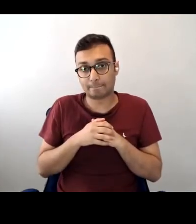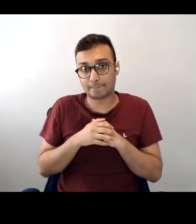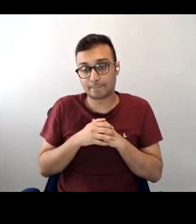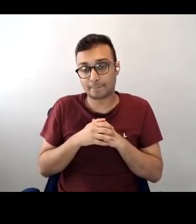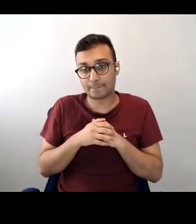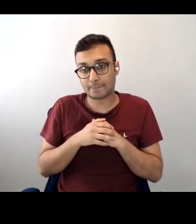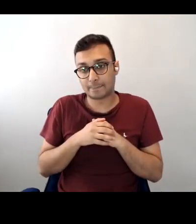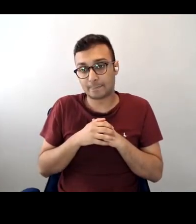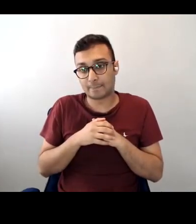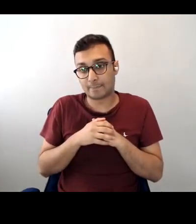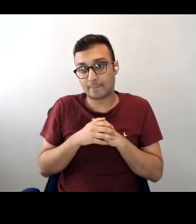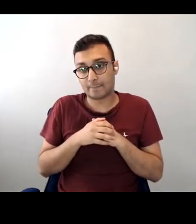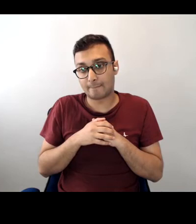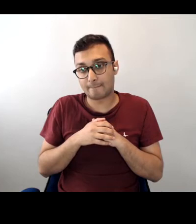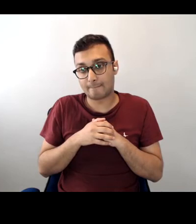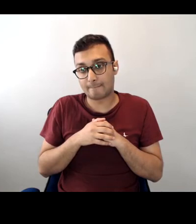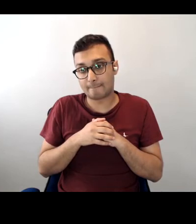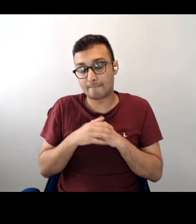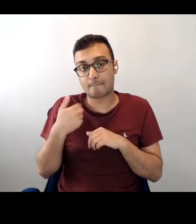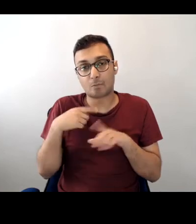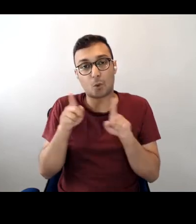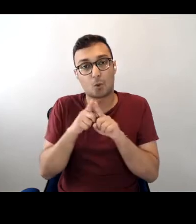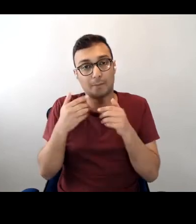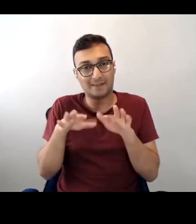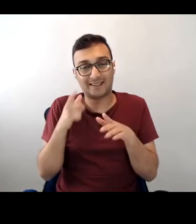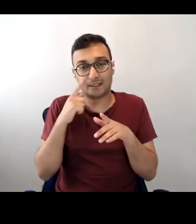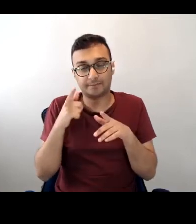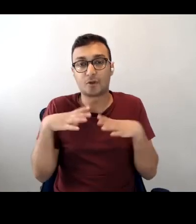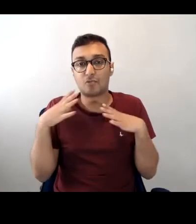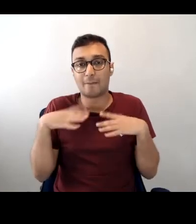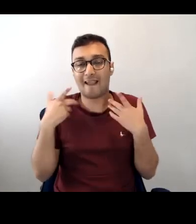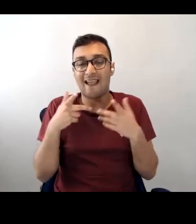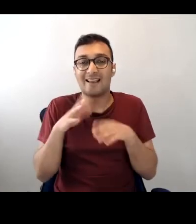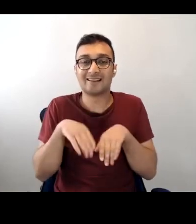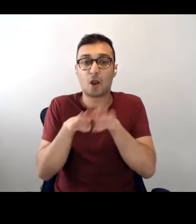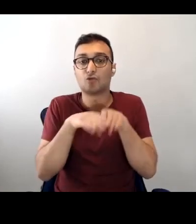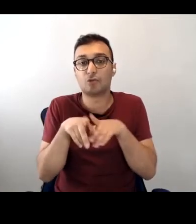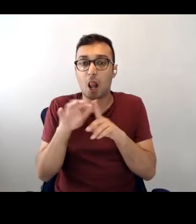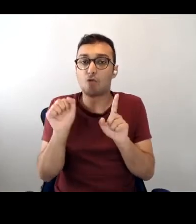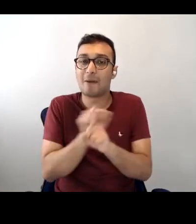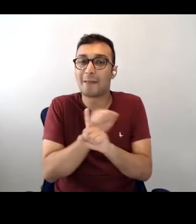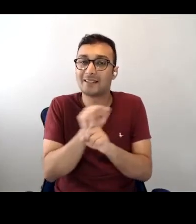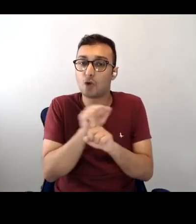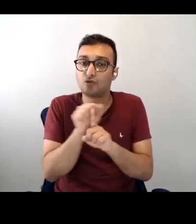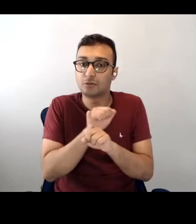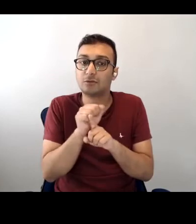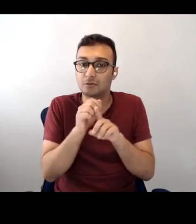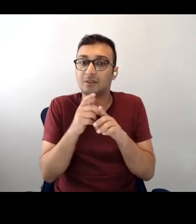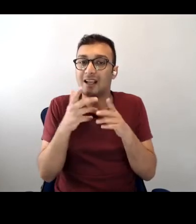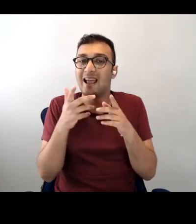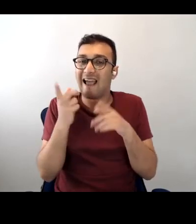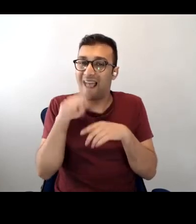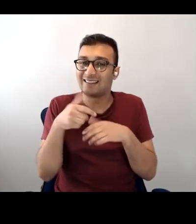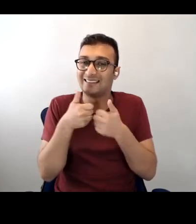prepared the national rehabilitation and assistive technology management guideline. I hope it